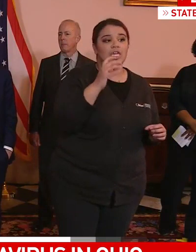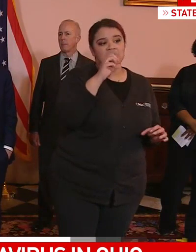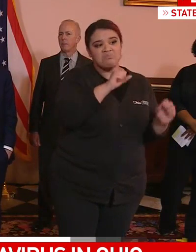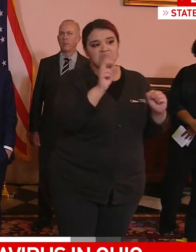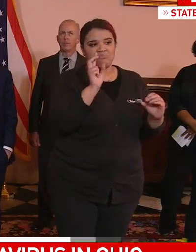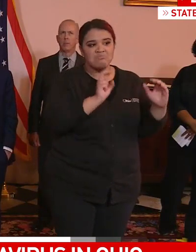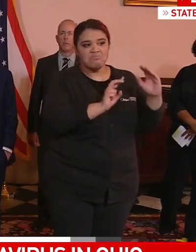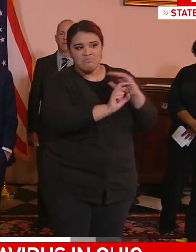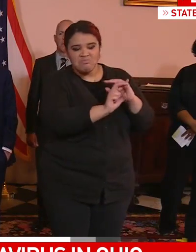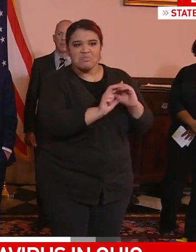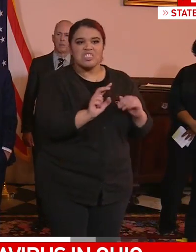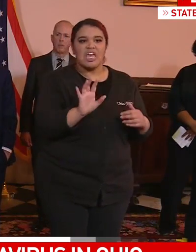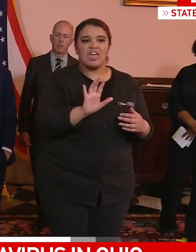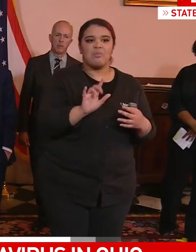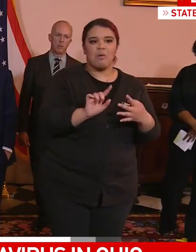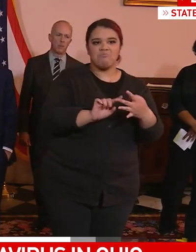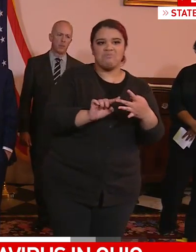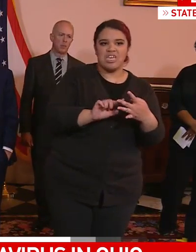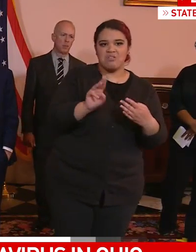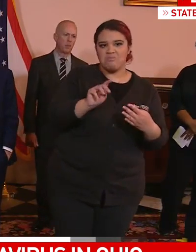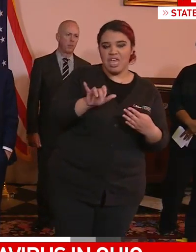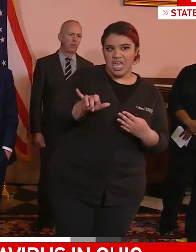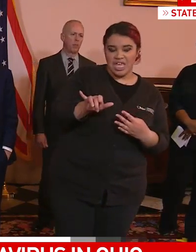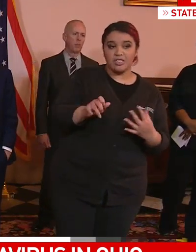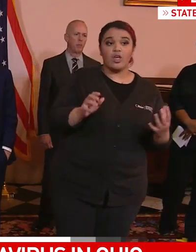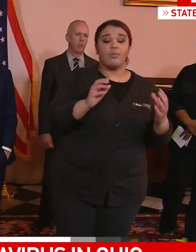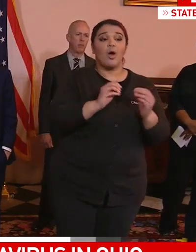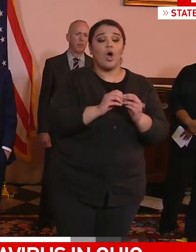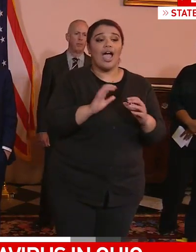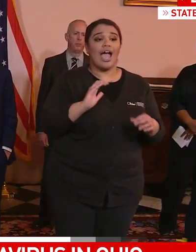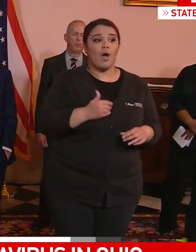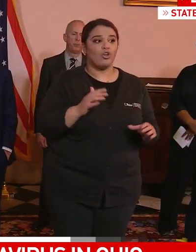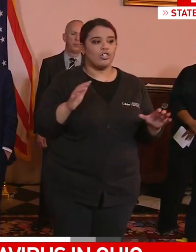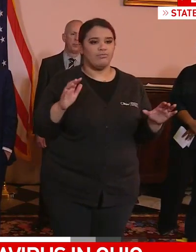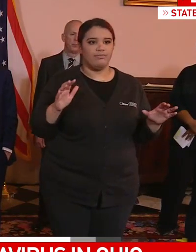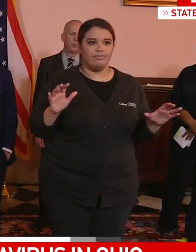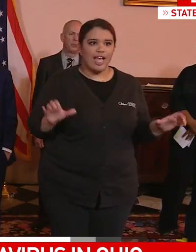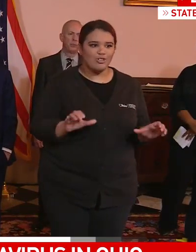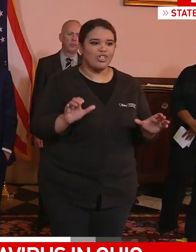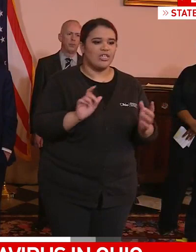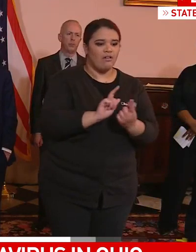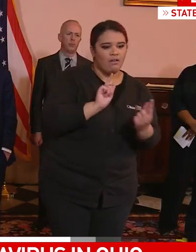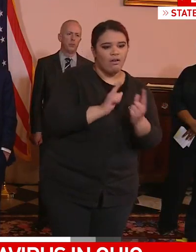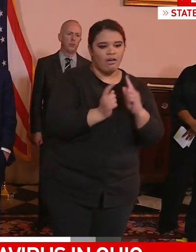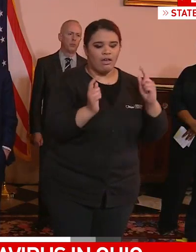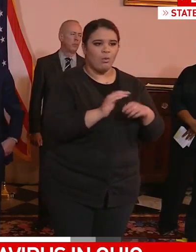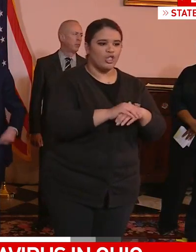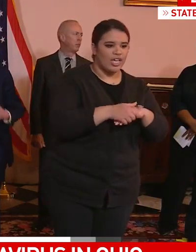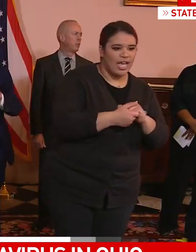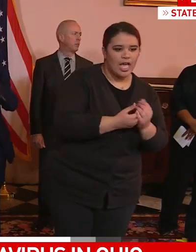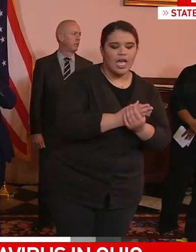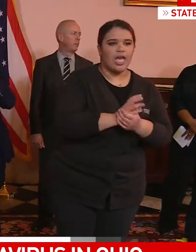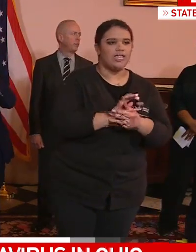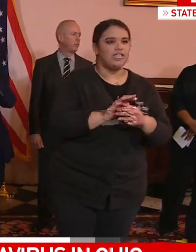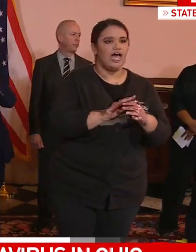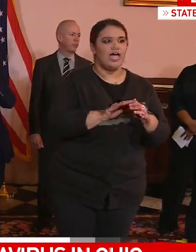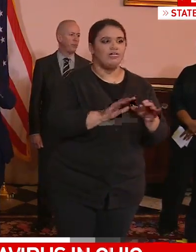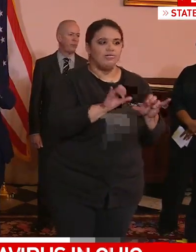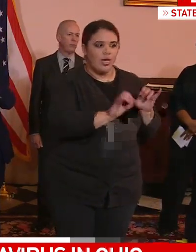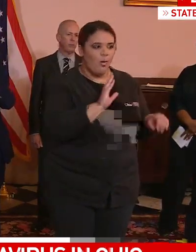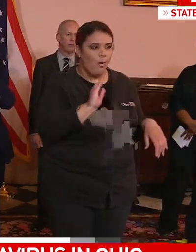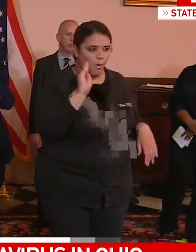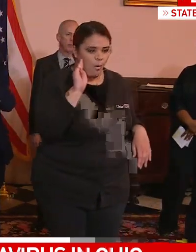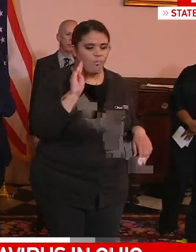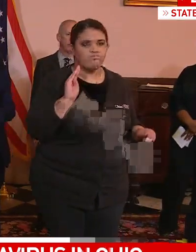the more we do, the more it slows. But that's a good thing. But you already saw indications, even from the president, that this is a